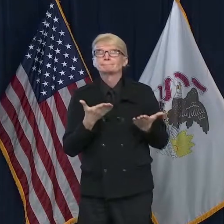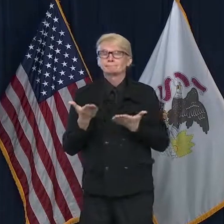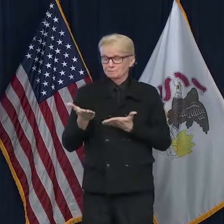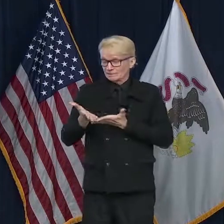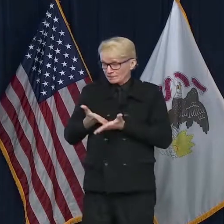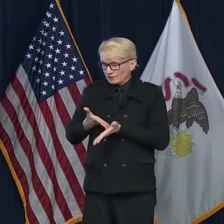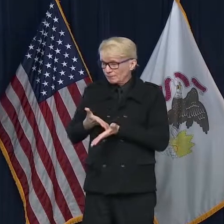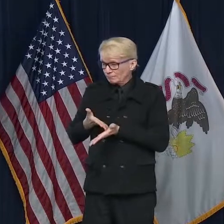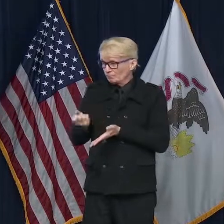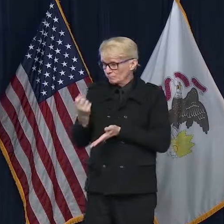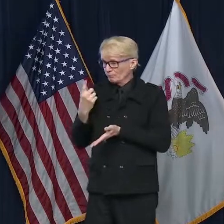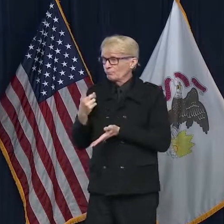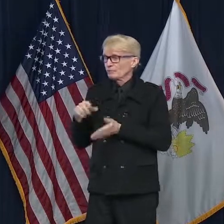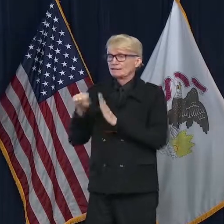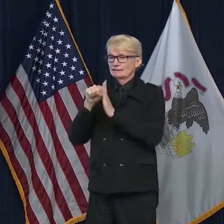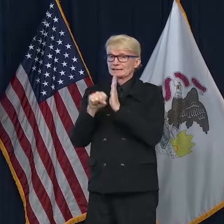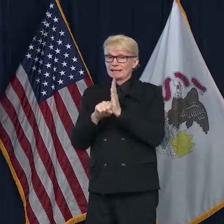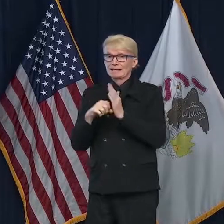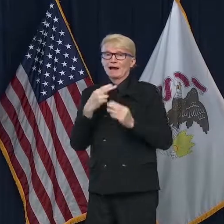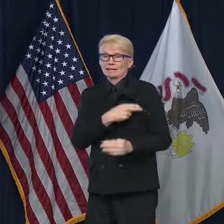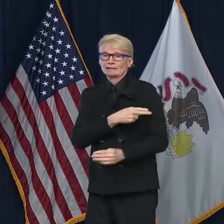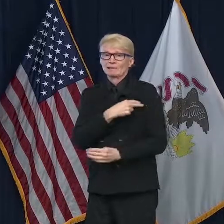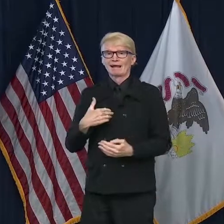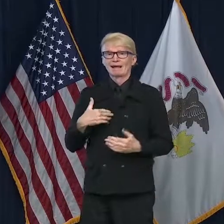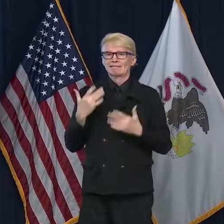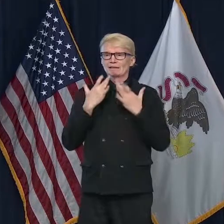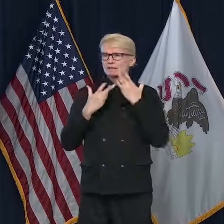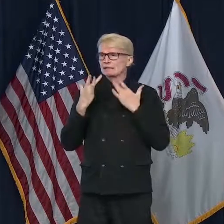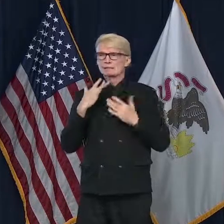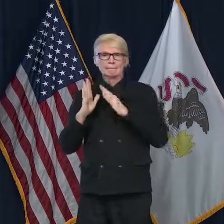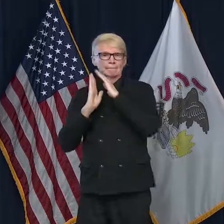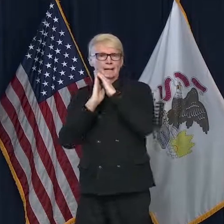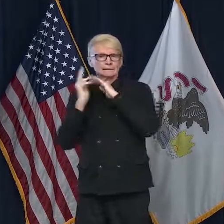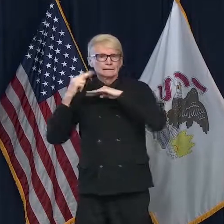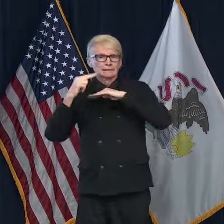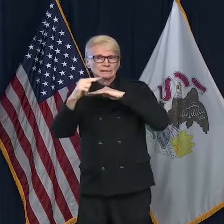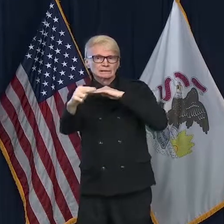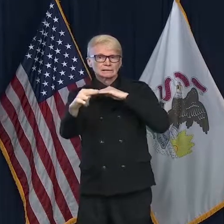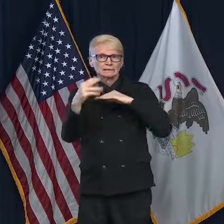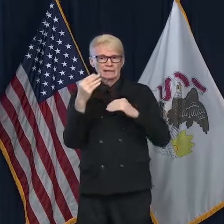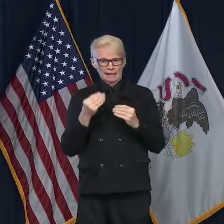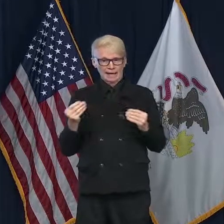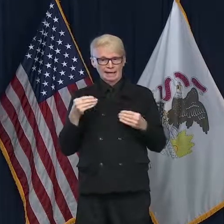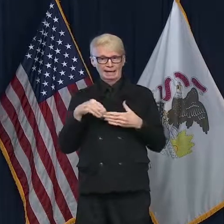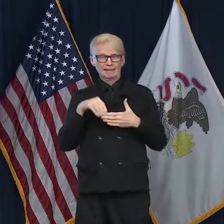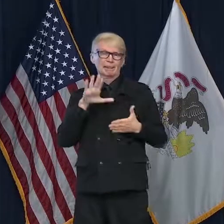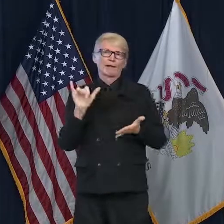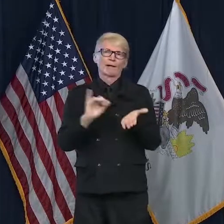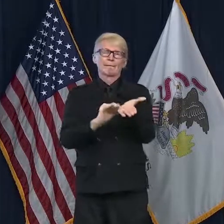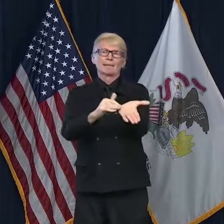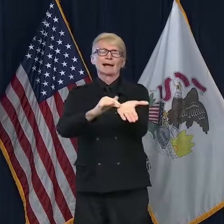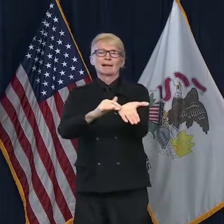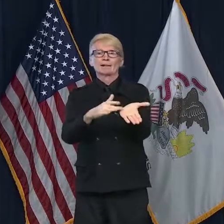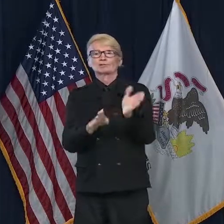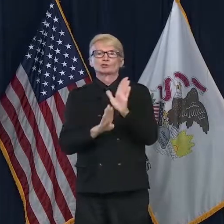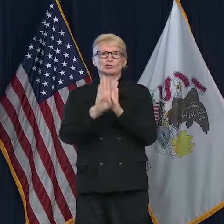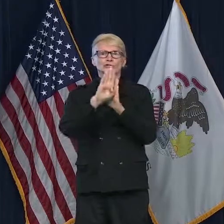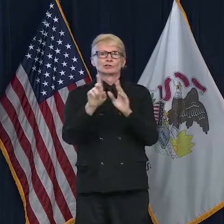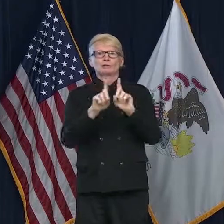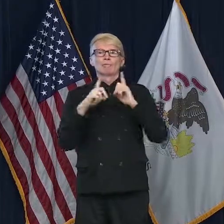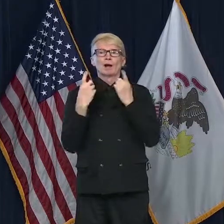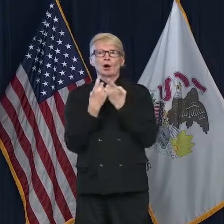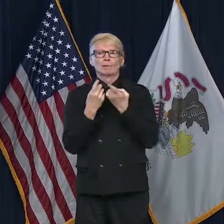are struggling. Like, they do have fewer beds available in the med surg department, and so being able